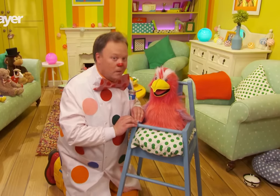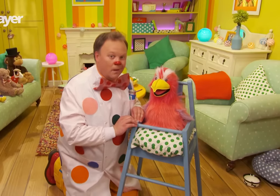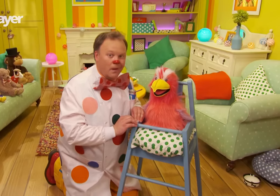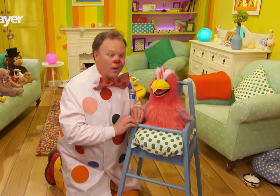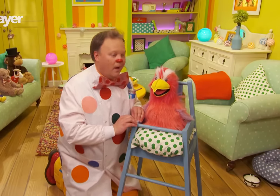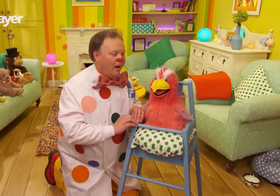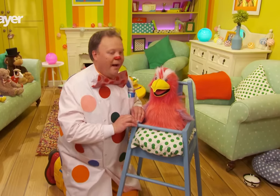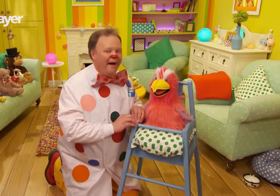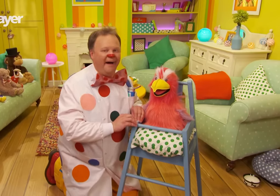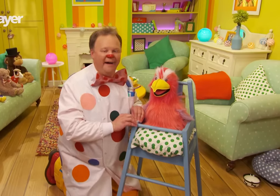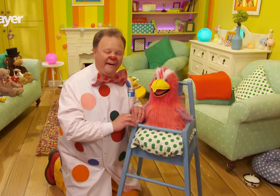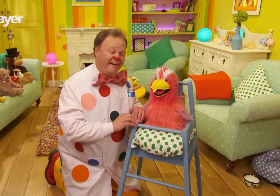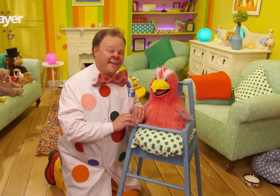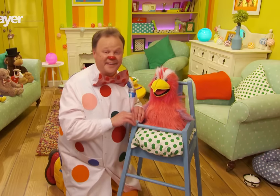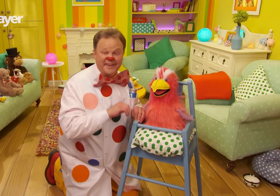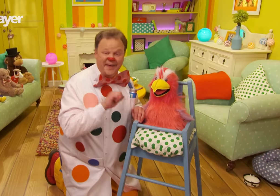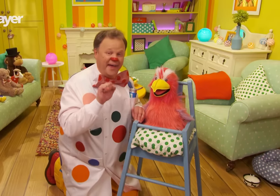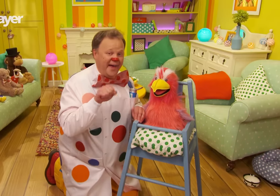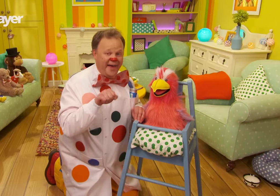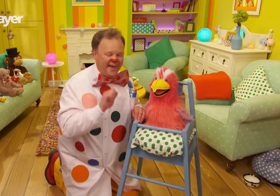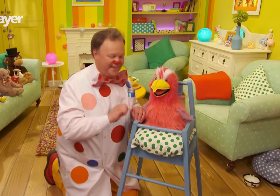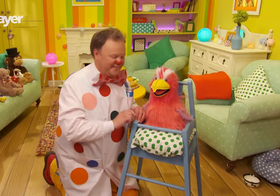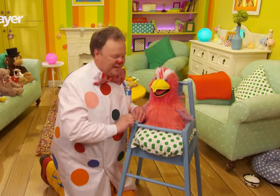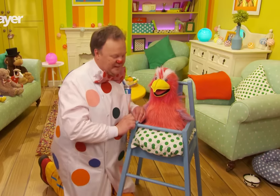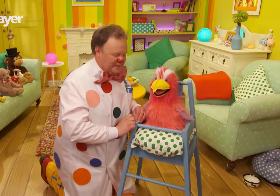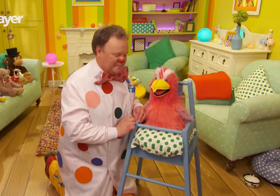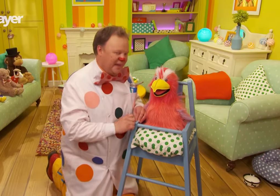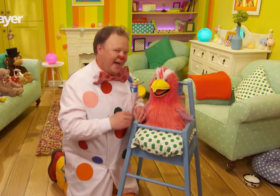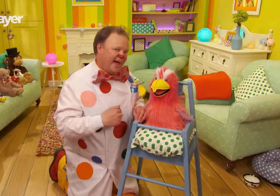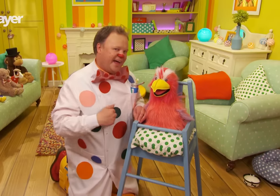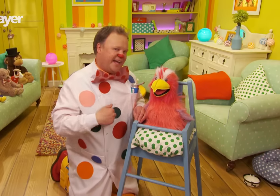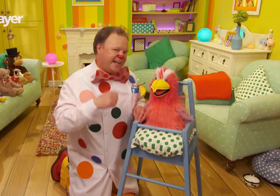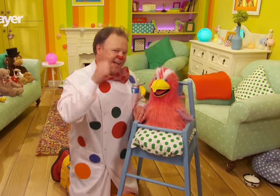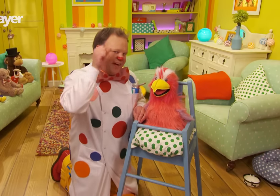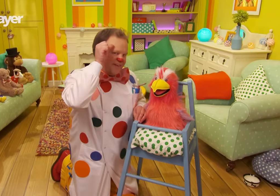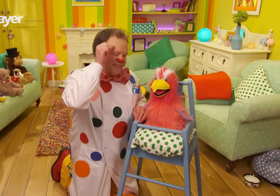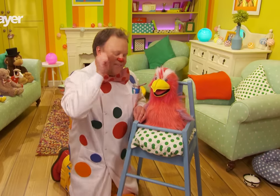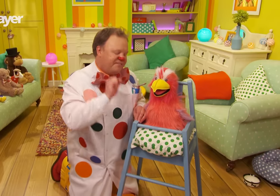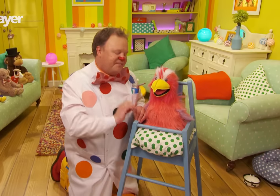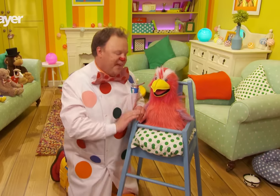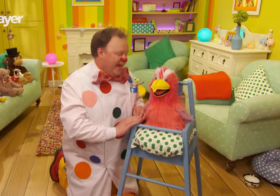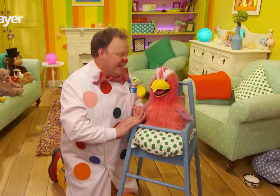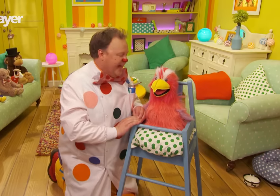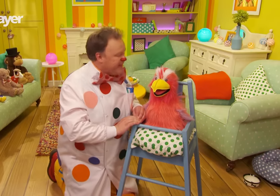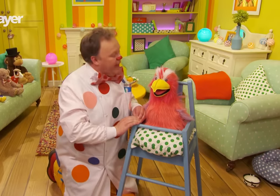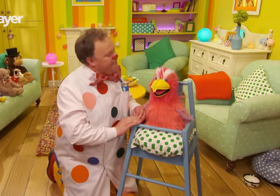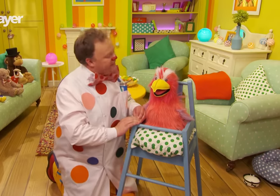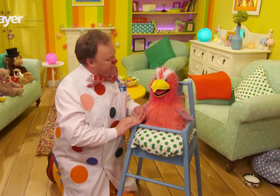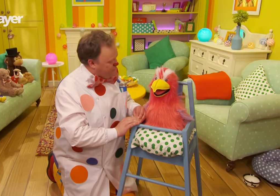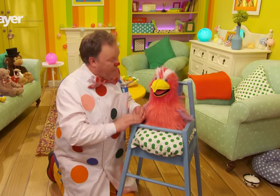any teeth. Oh, yes. I know. Yes, Mrs. Squawk,